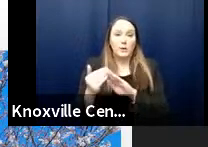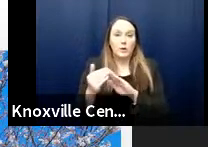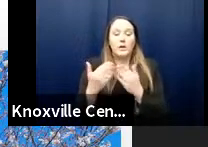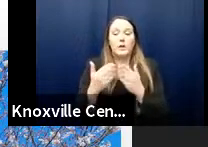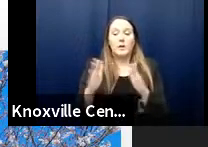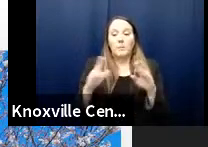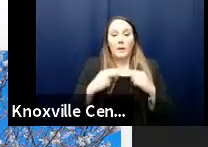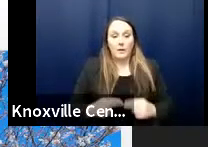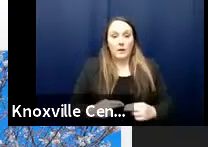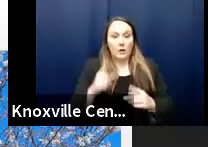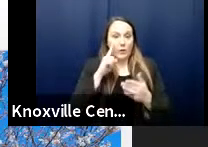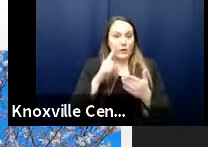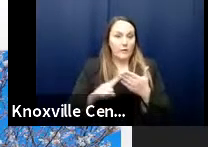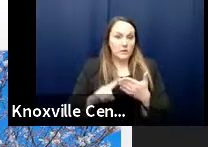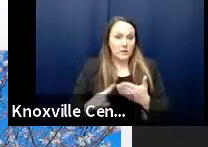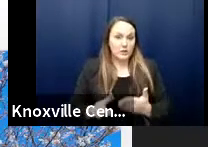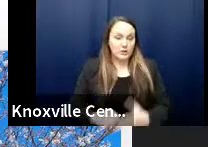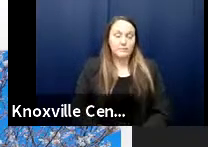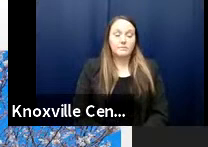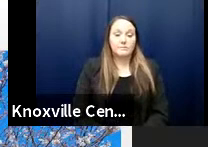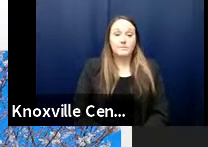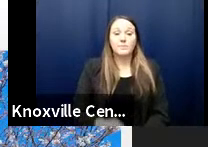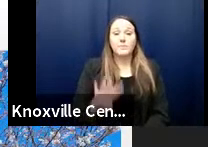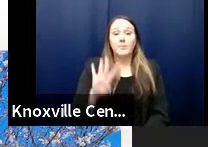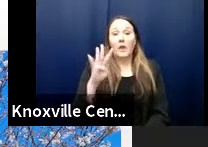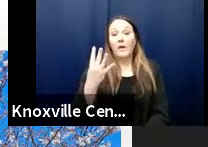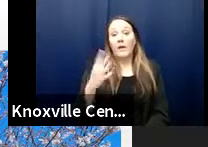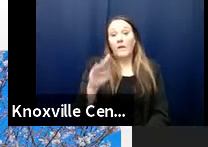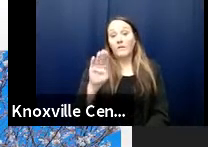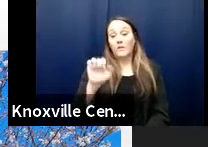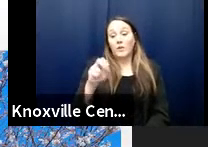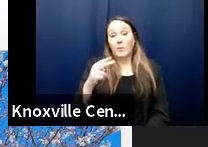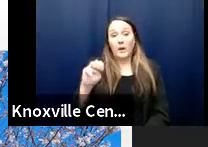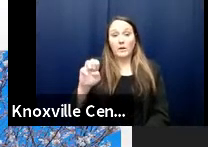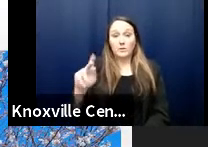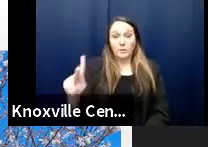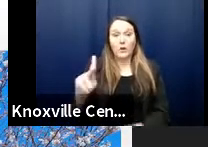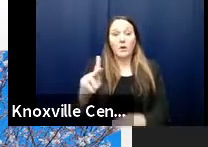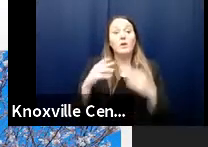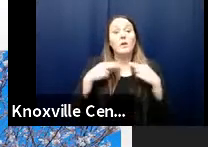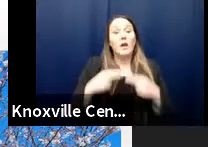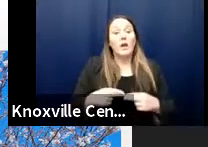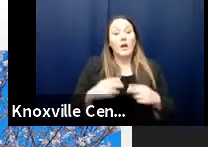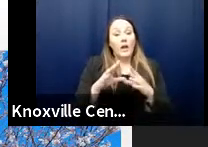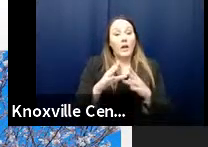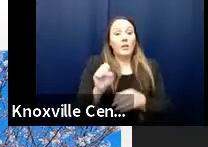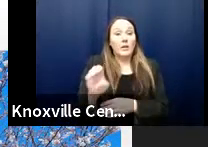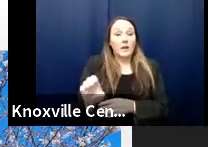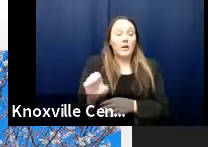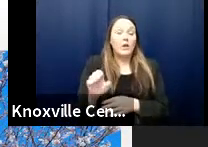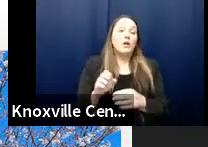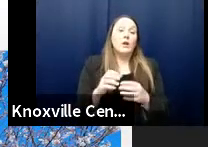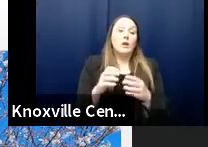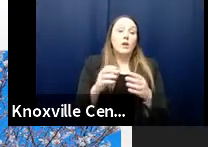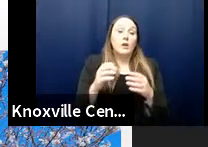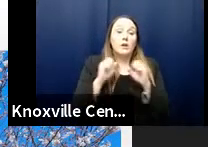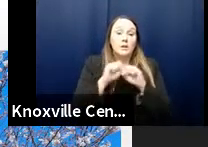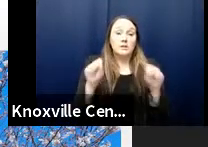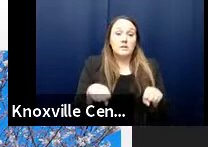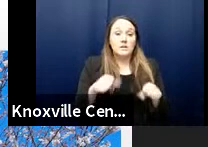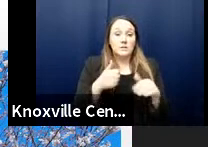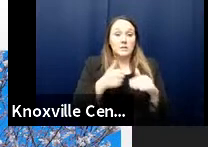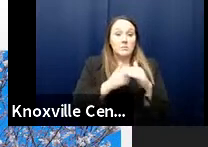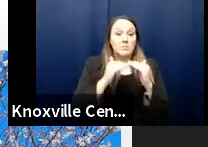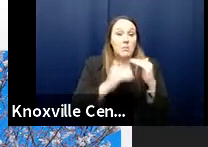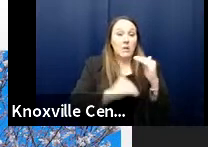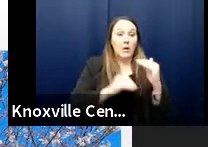health investigation. Our fourth benchmark, healthcare system capabilities remain within current and forecasted surge